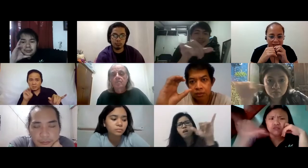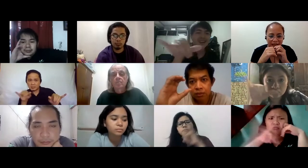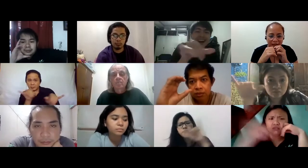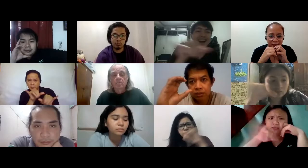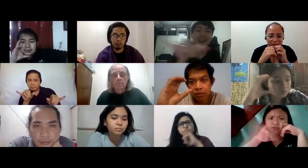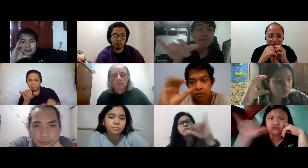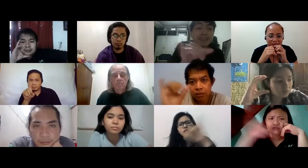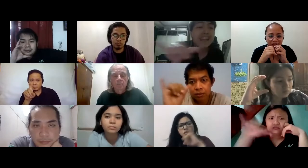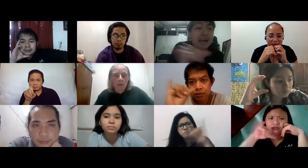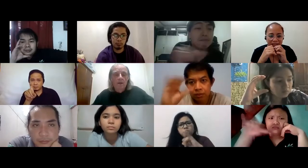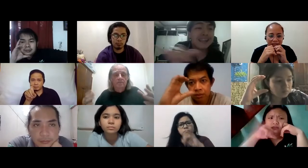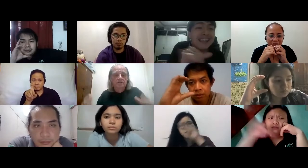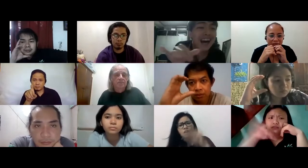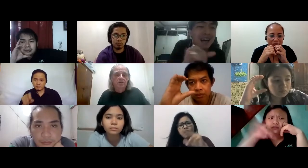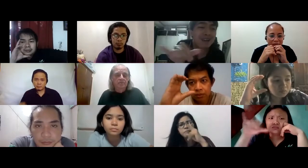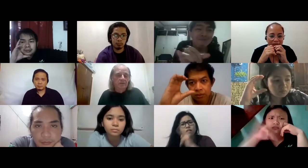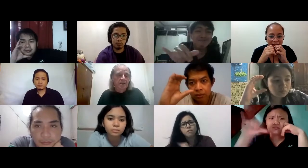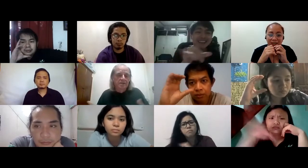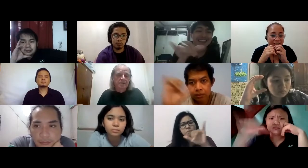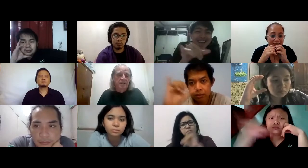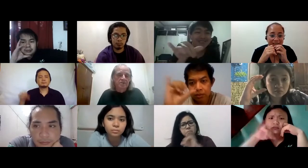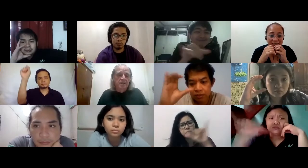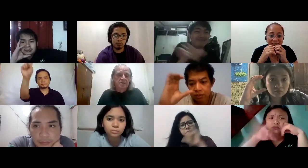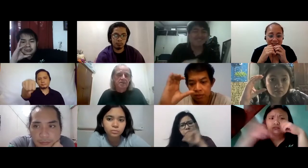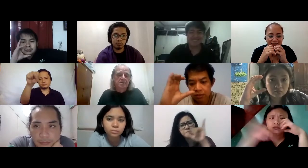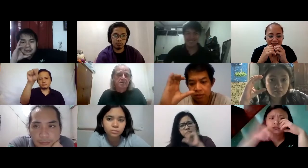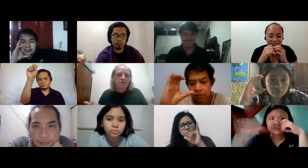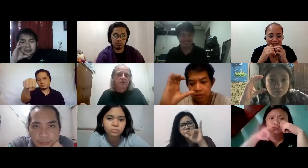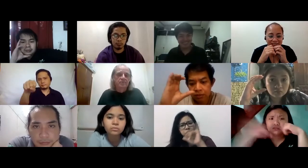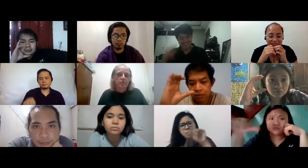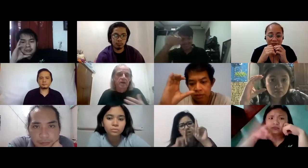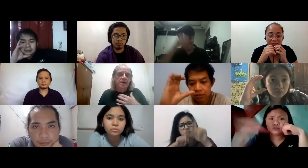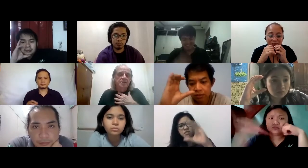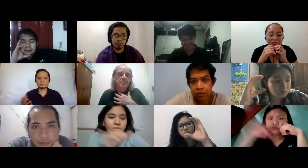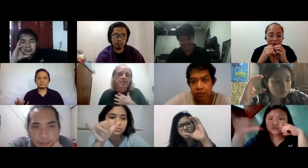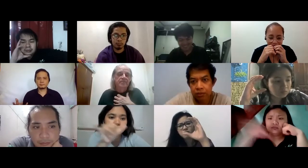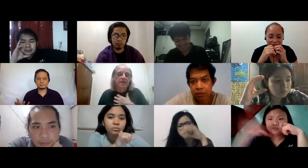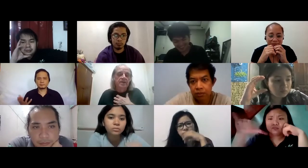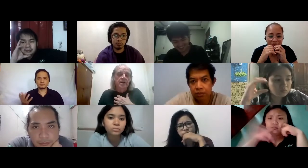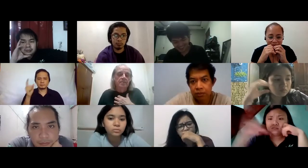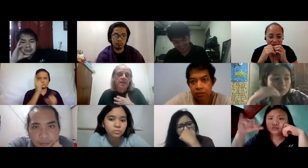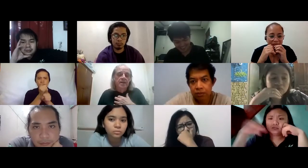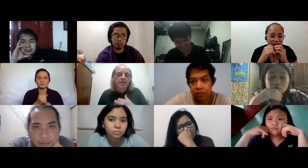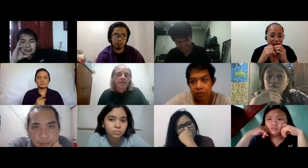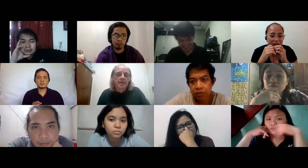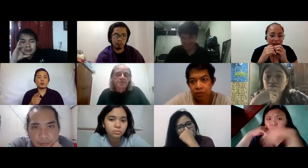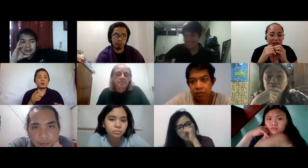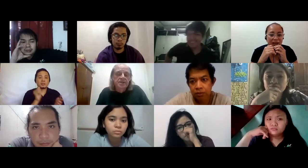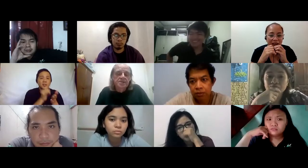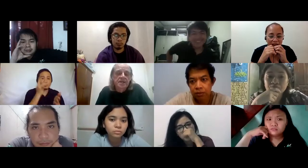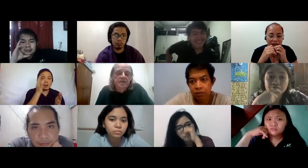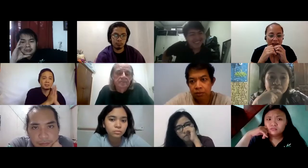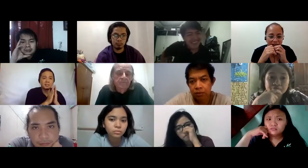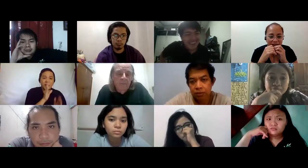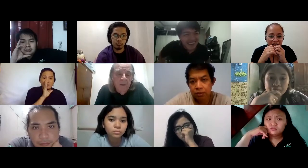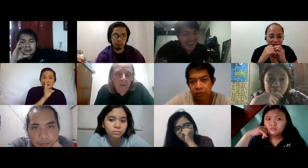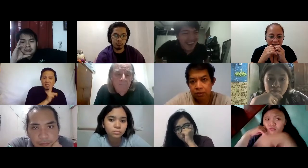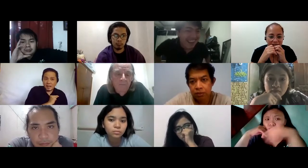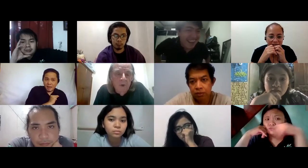The same. The Yeah, same. that's what I said. So if you That's what. ask about Vietnam, then it has to be